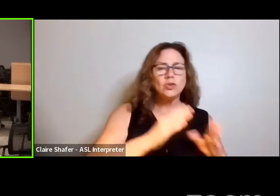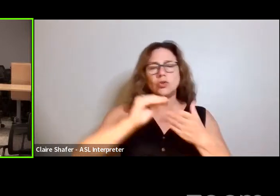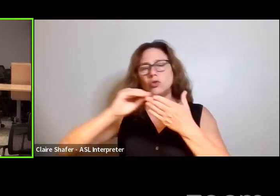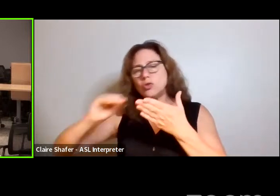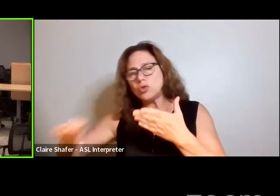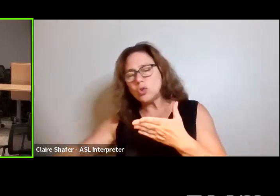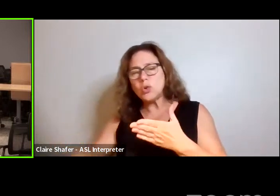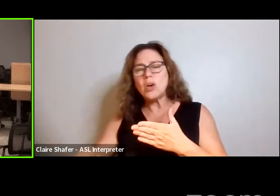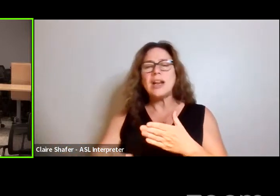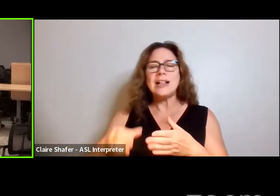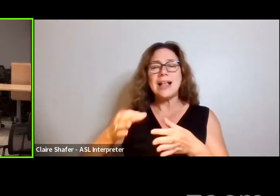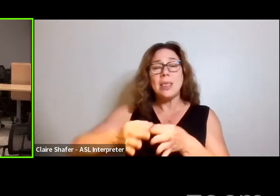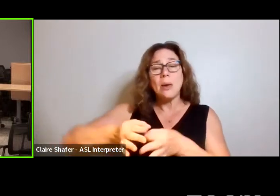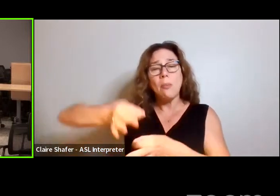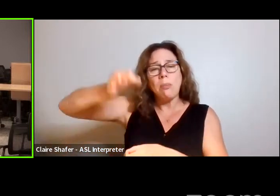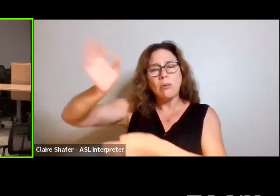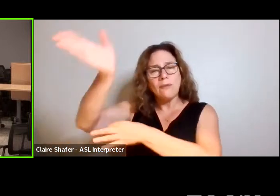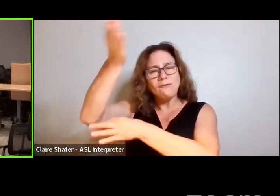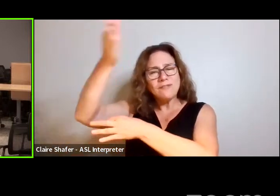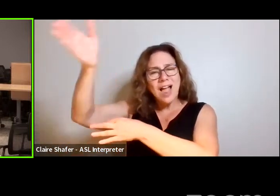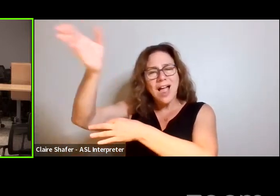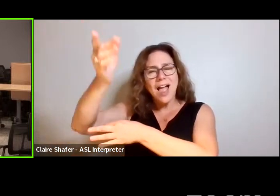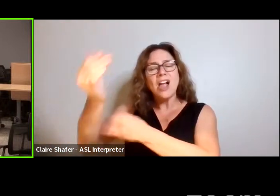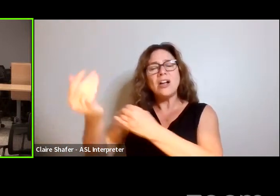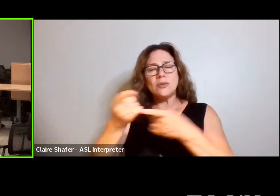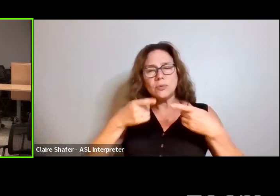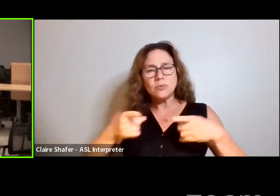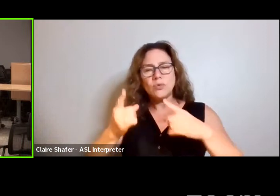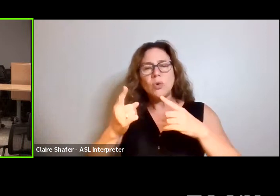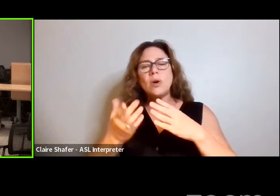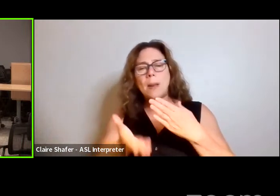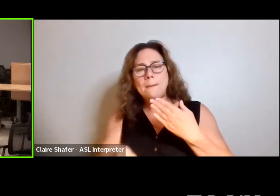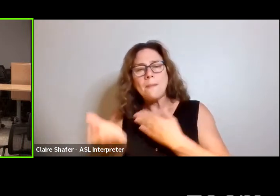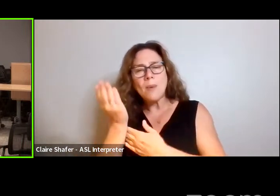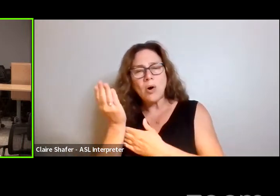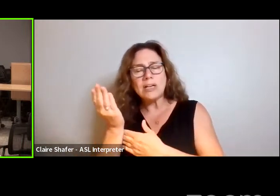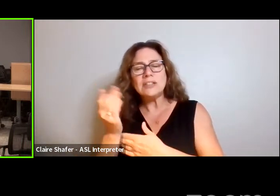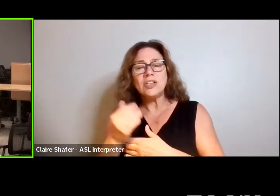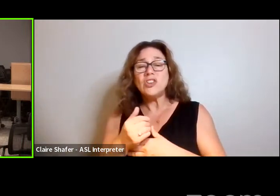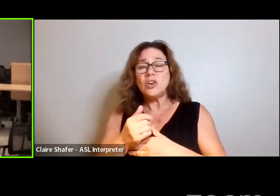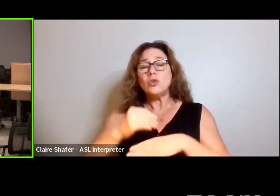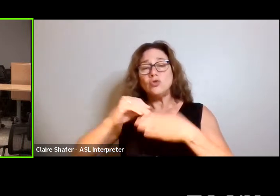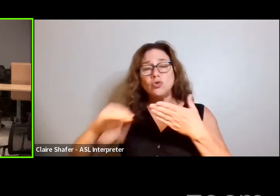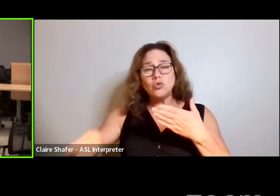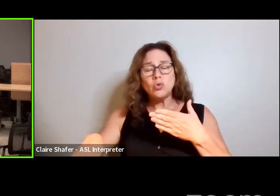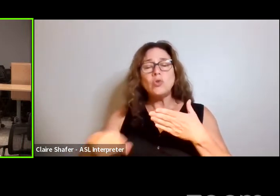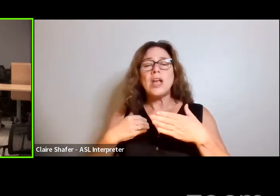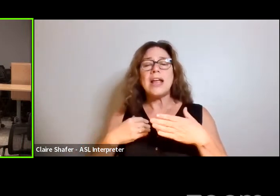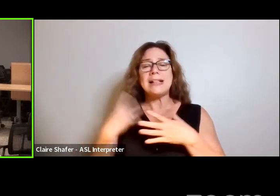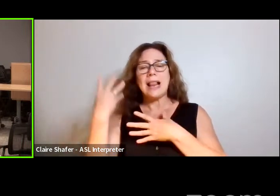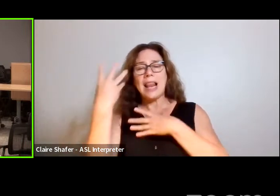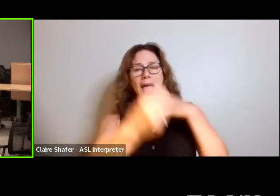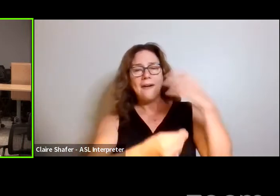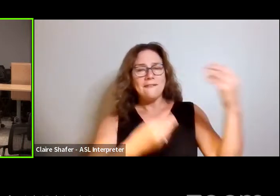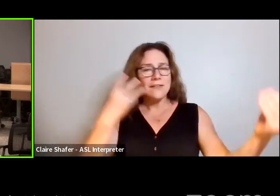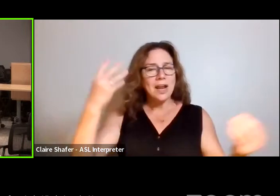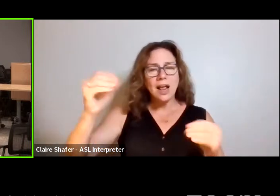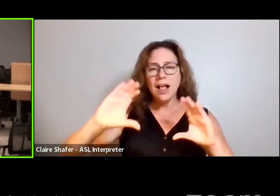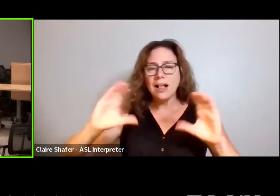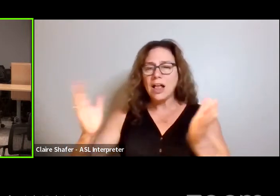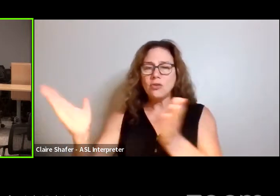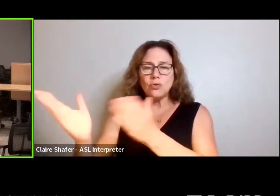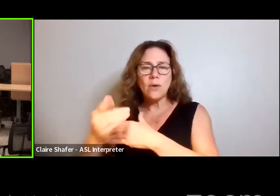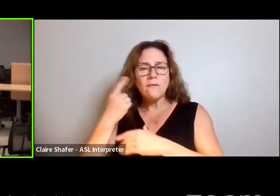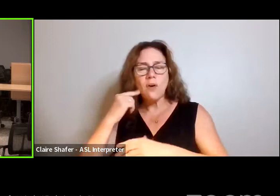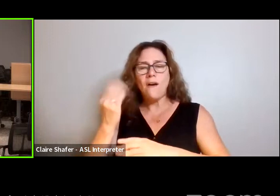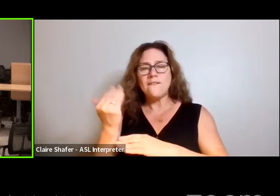our morning session break time. Students emptied classrooms for their 15-minute break. You could feel the energy and